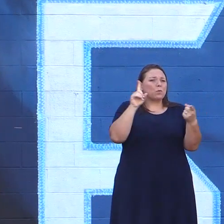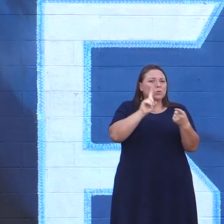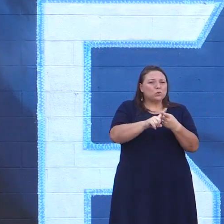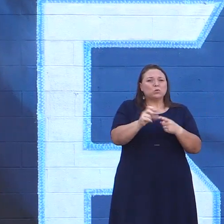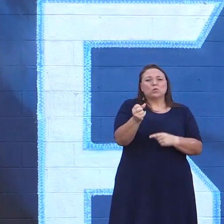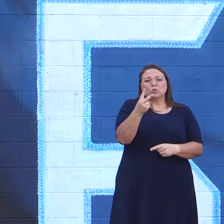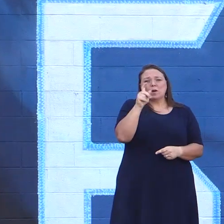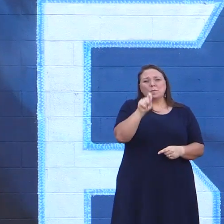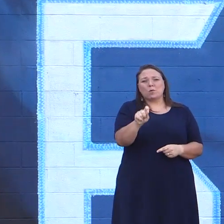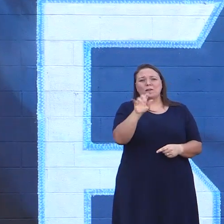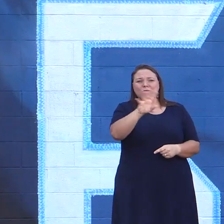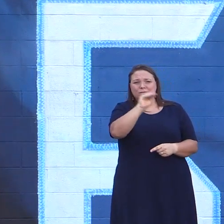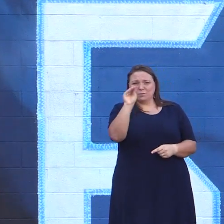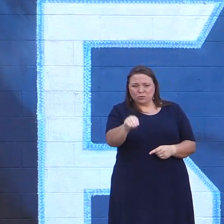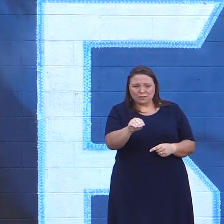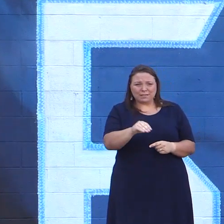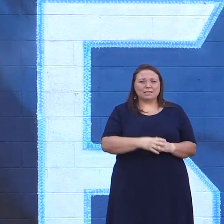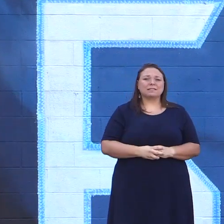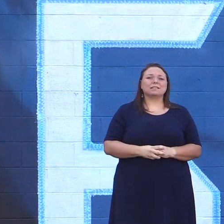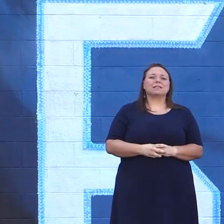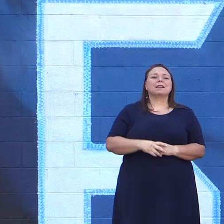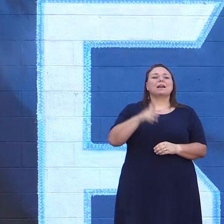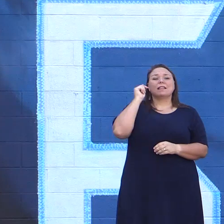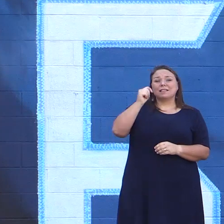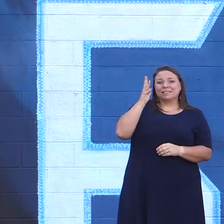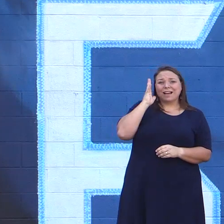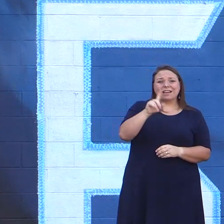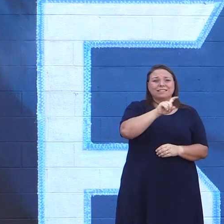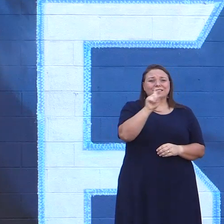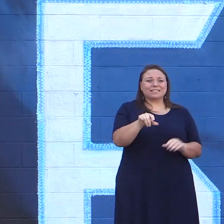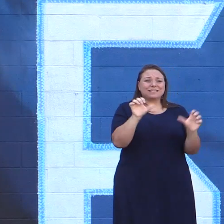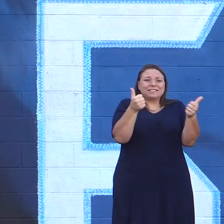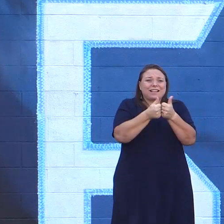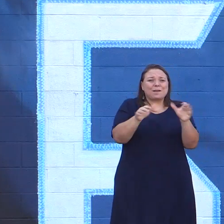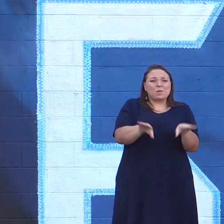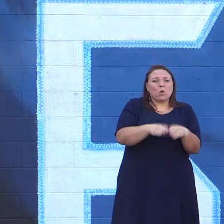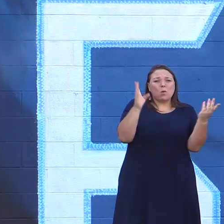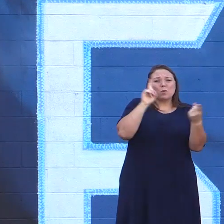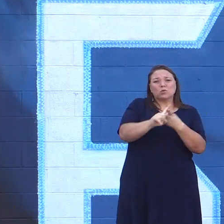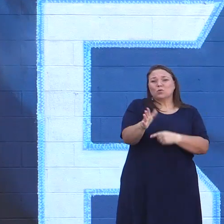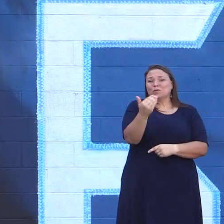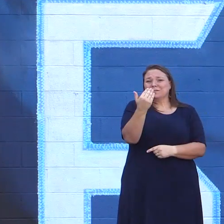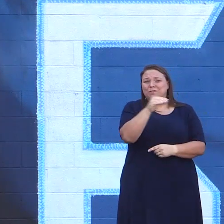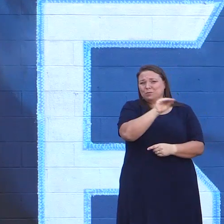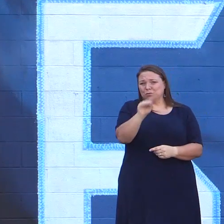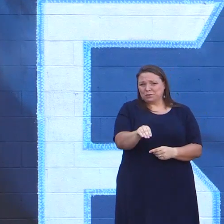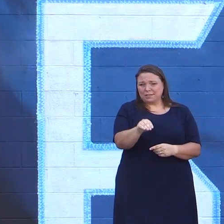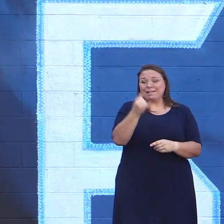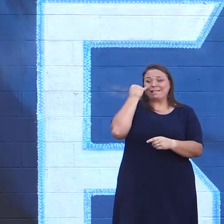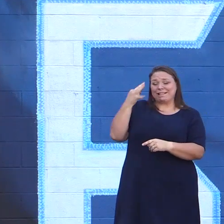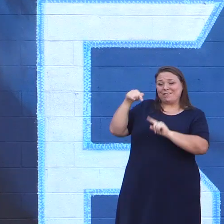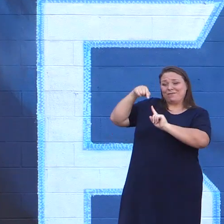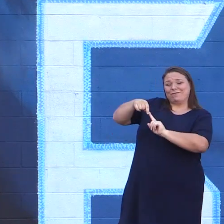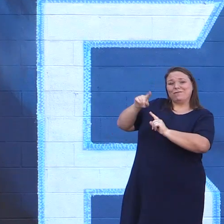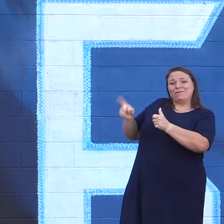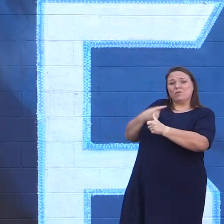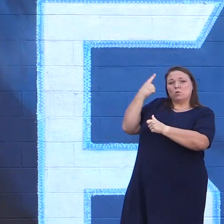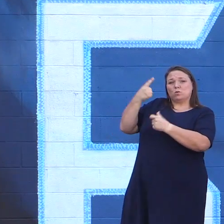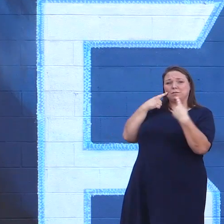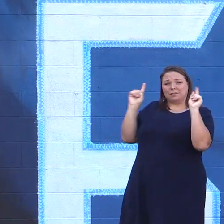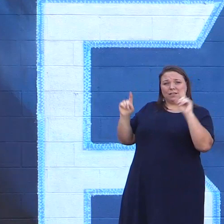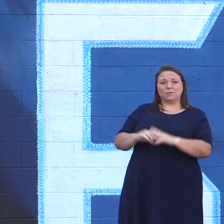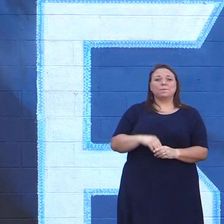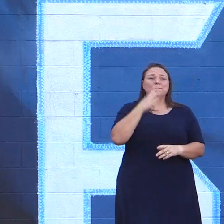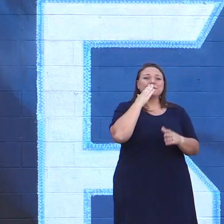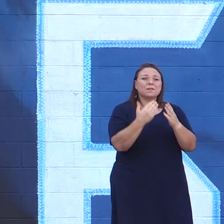at 12.5%, and the Titans-Texans game will be open at 15%. Now this morning, I'd